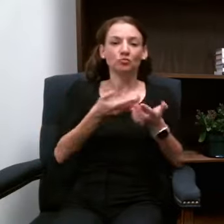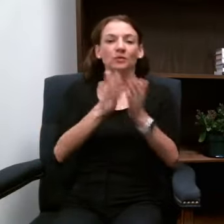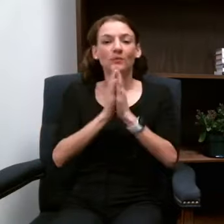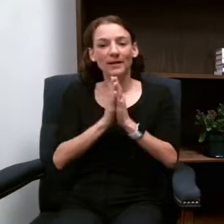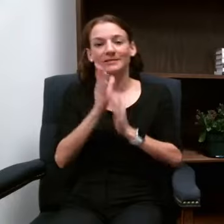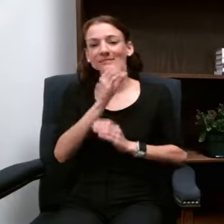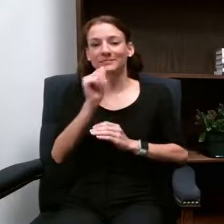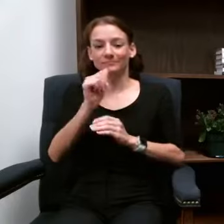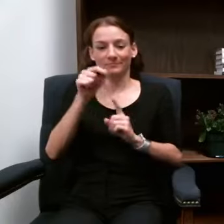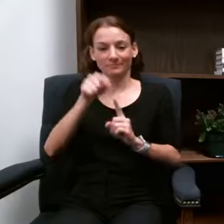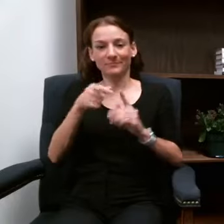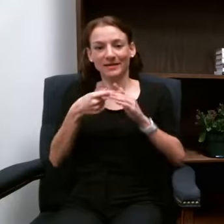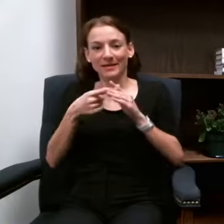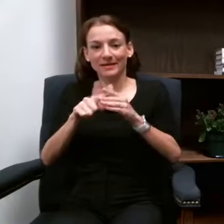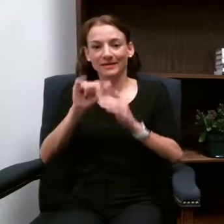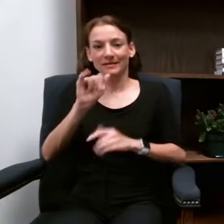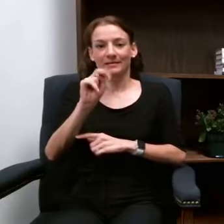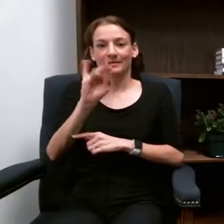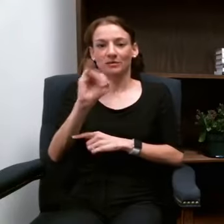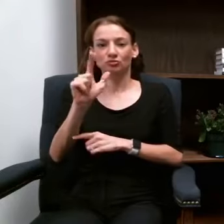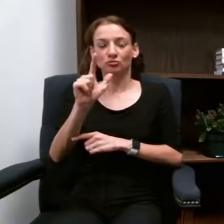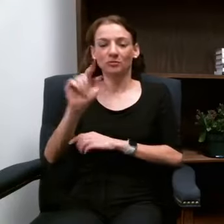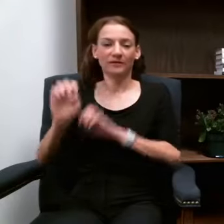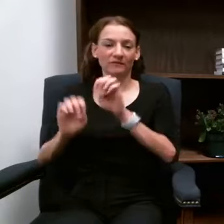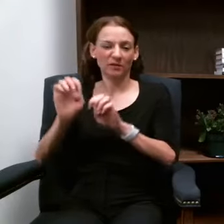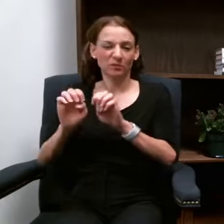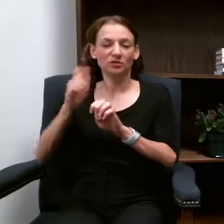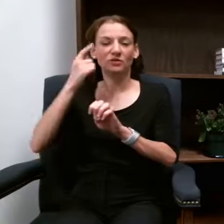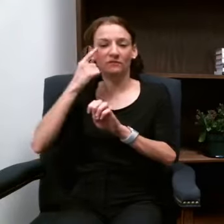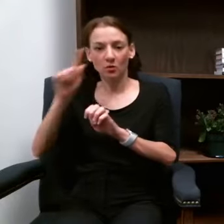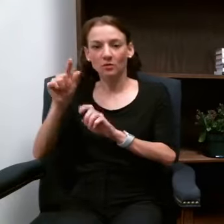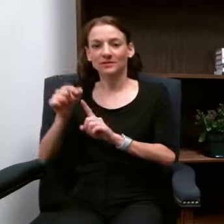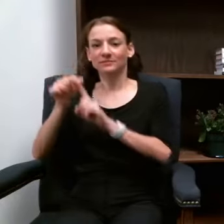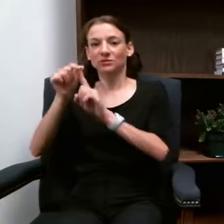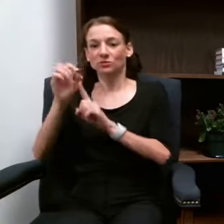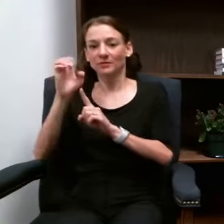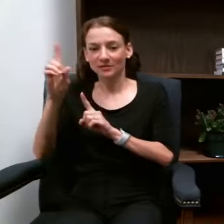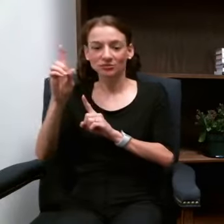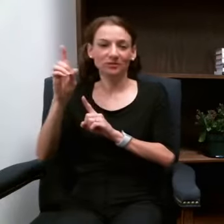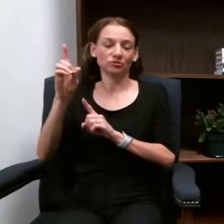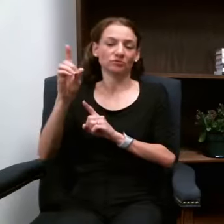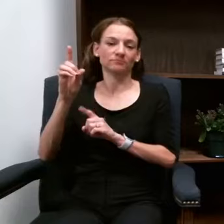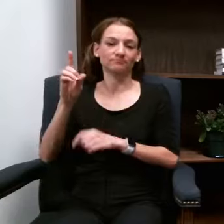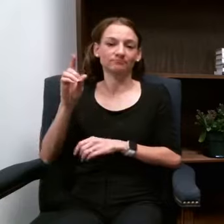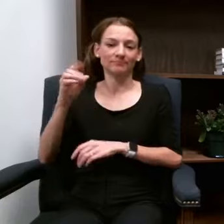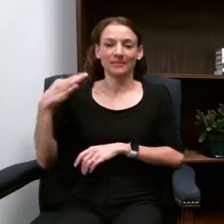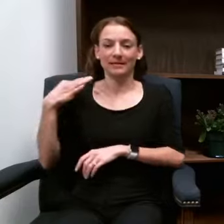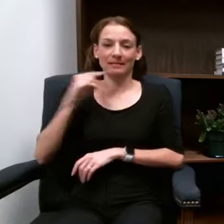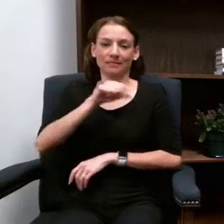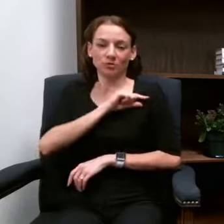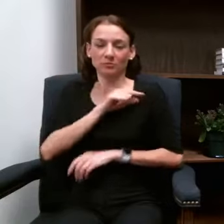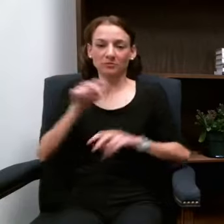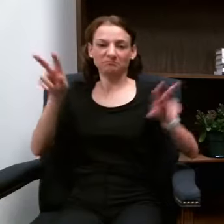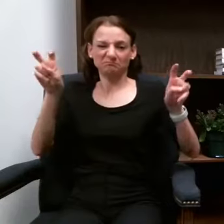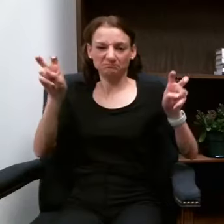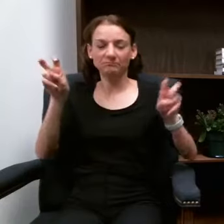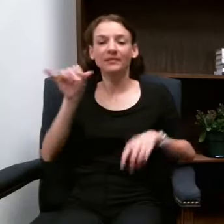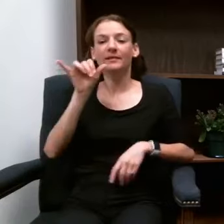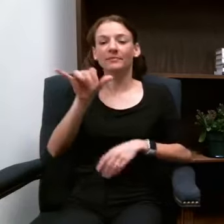Initial Evaluation for Special Education Eligibility. This resource on our website is